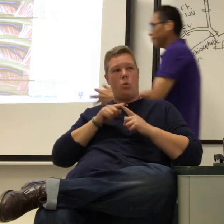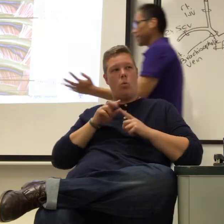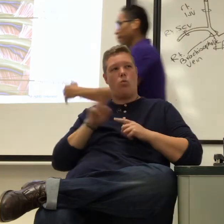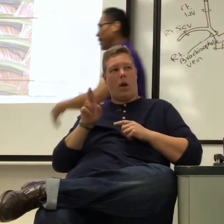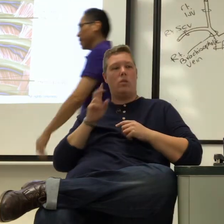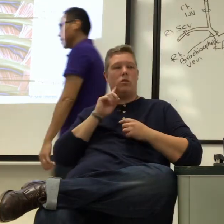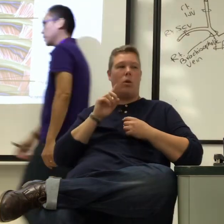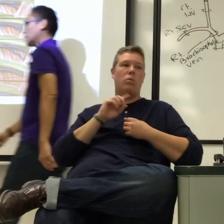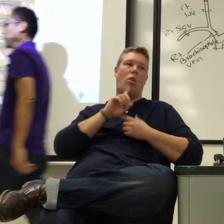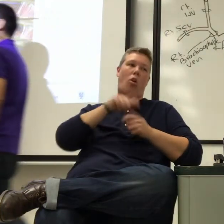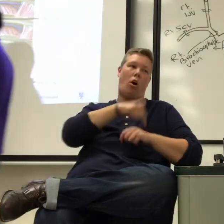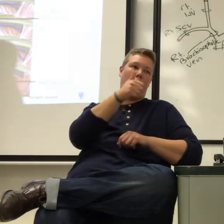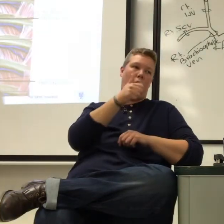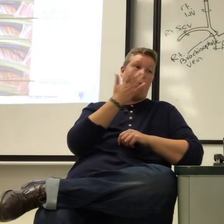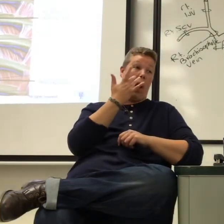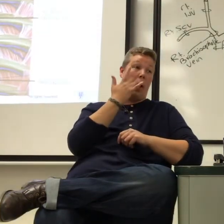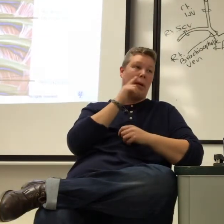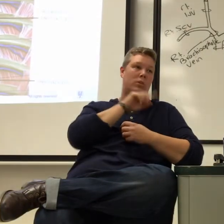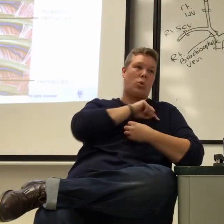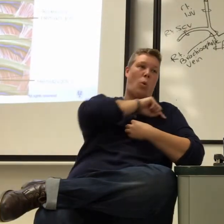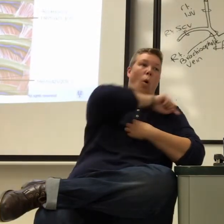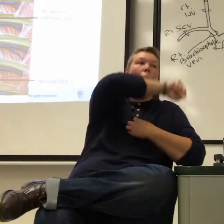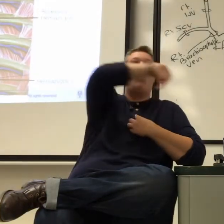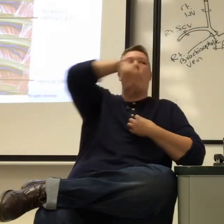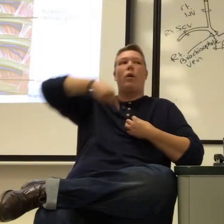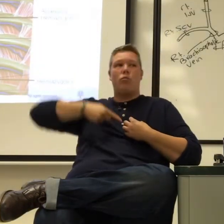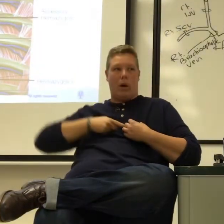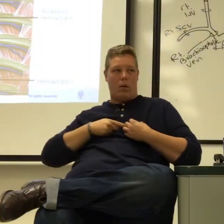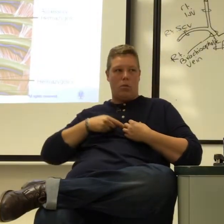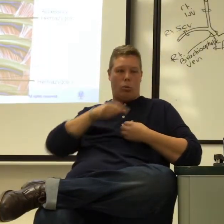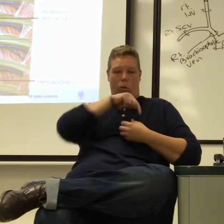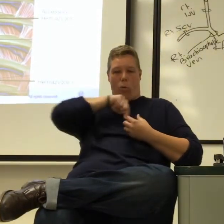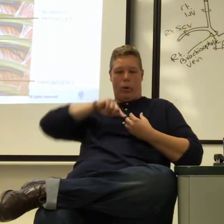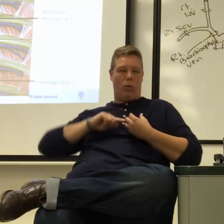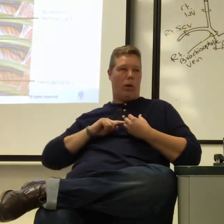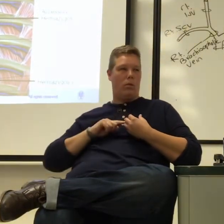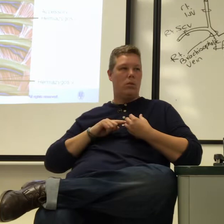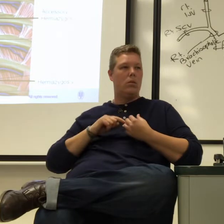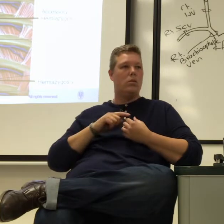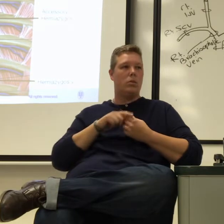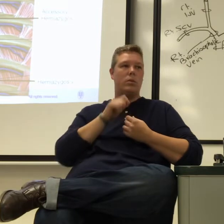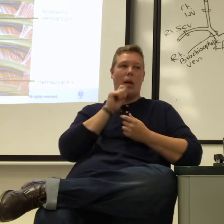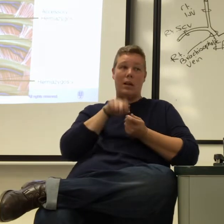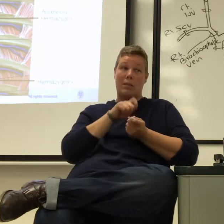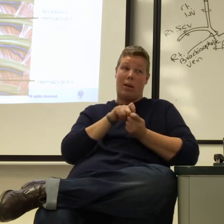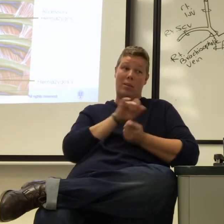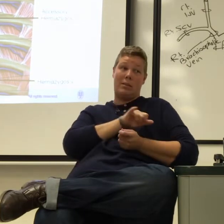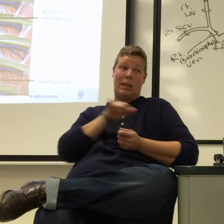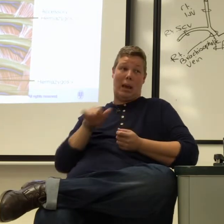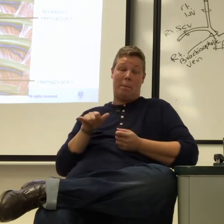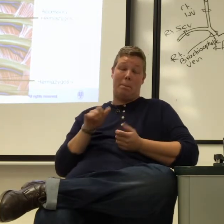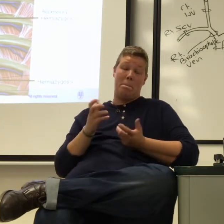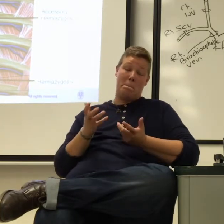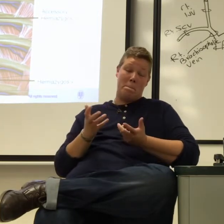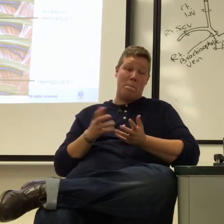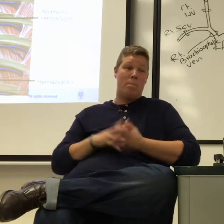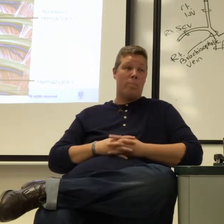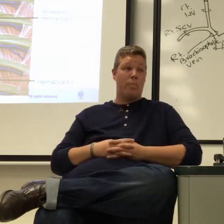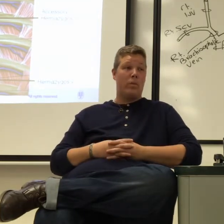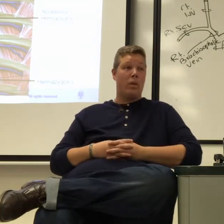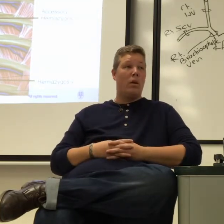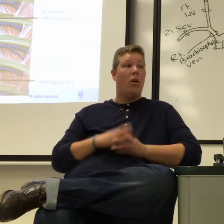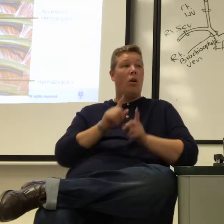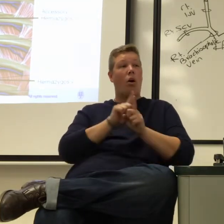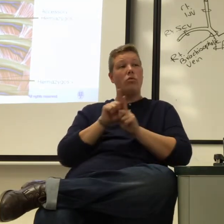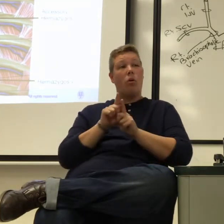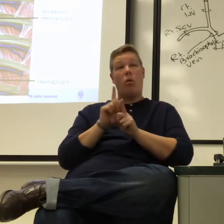on left and right. Not exactly the same on the left or the right the whole time. The other thing you can take away from